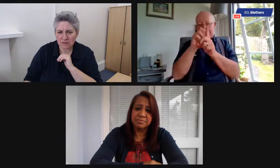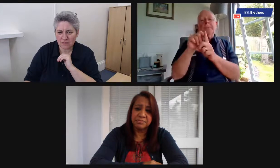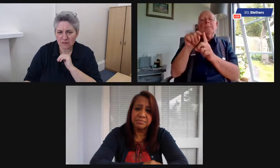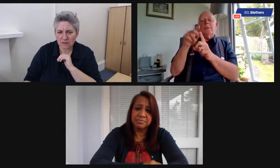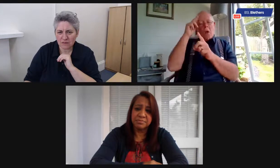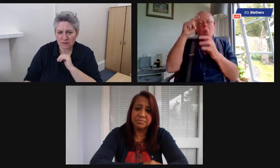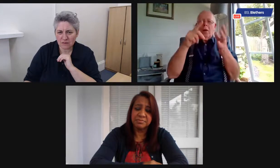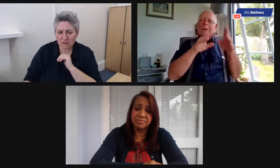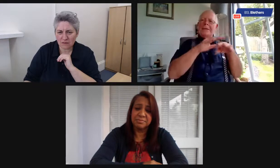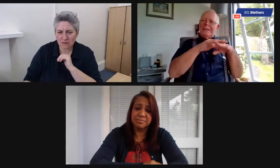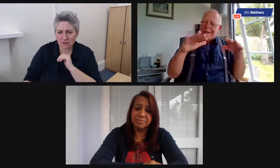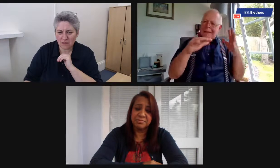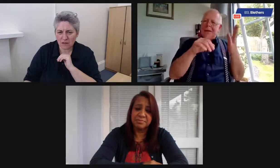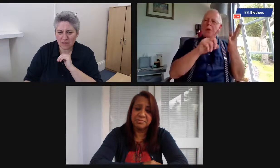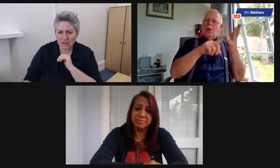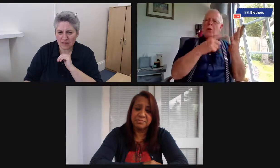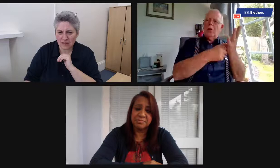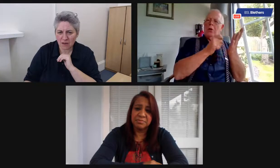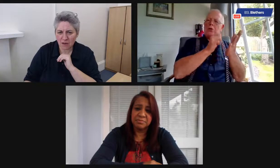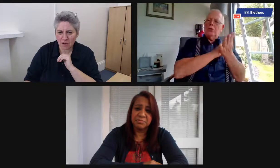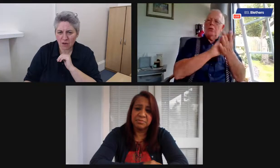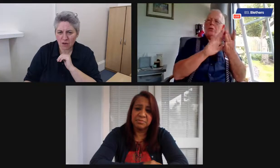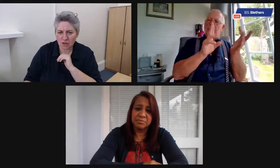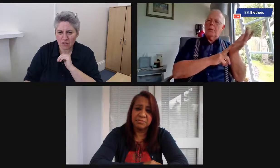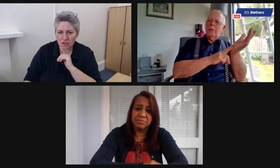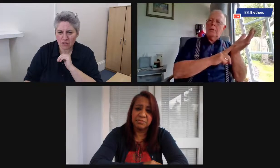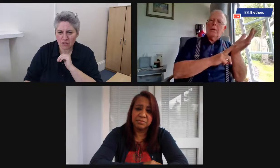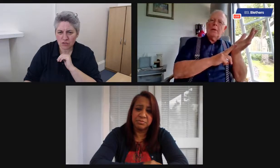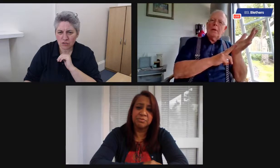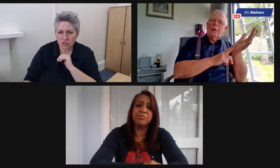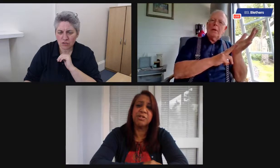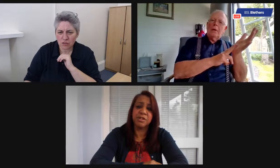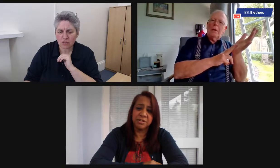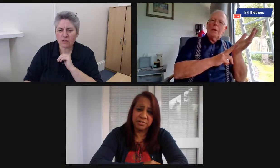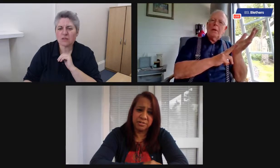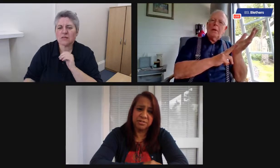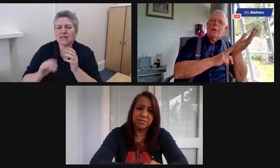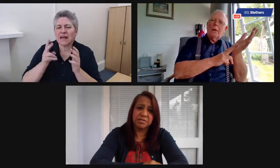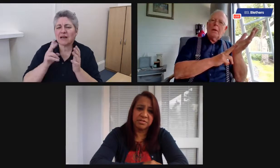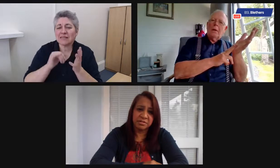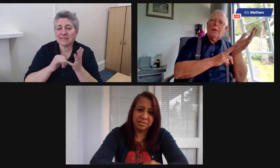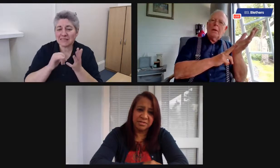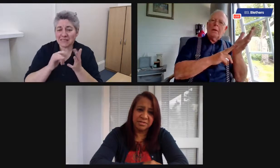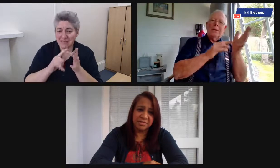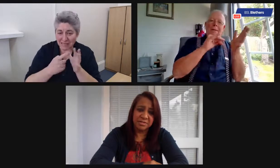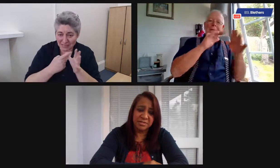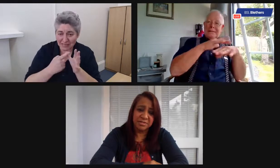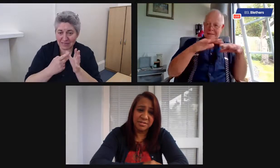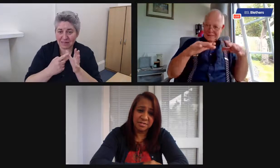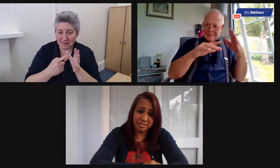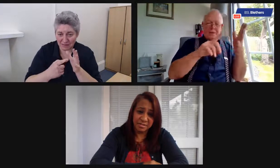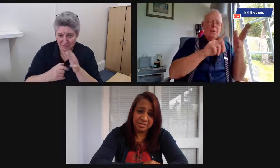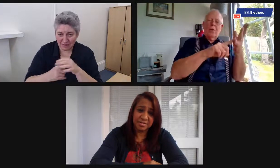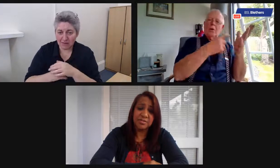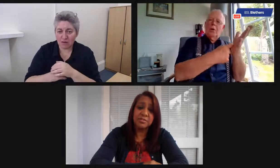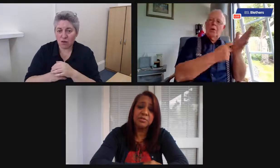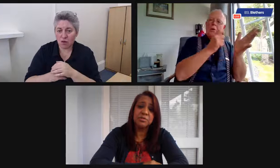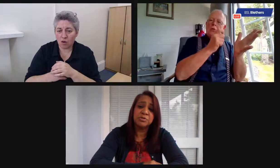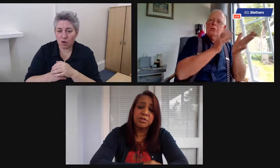and you'll find something eating those kelp forests, and it's called a sea urchin. I A sea